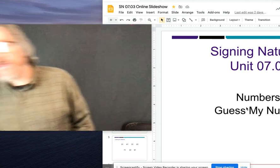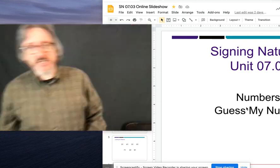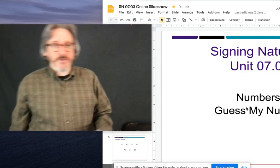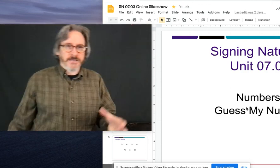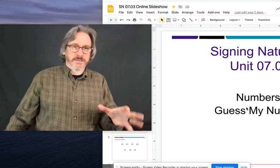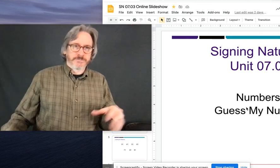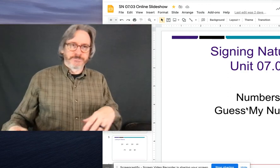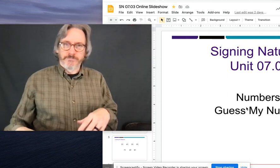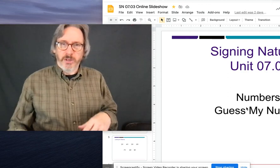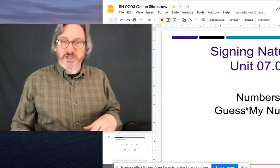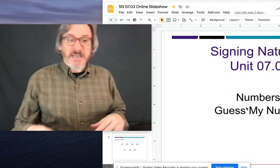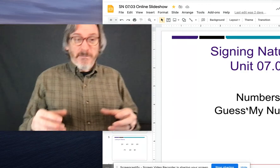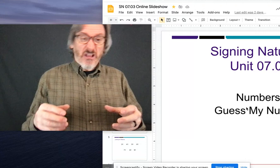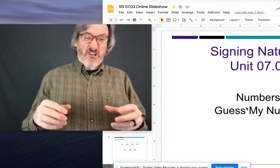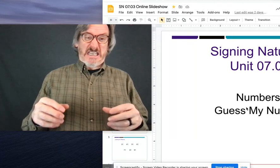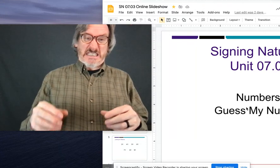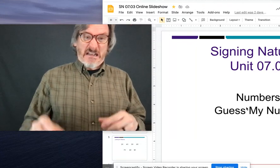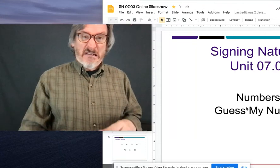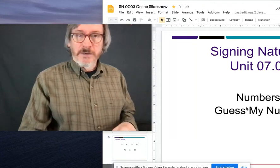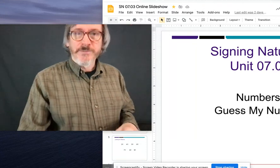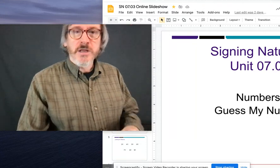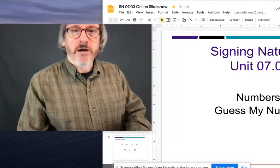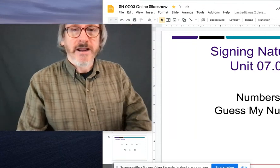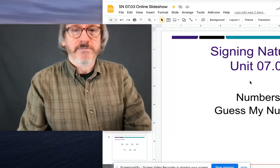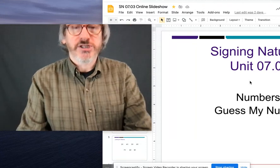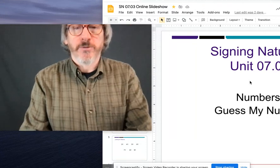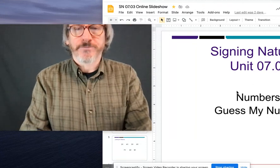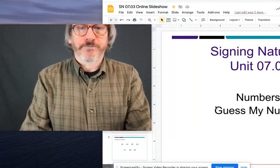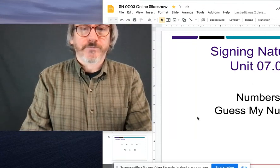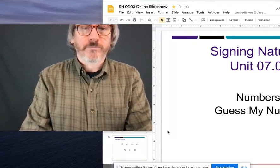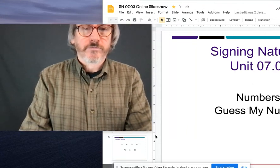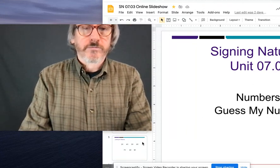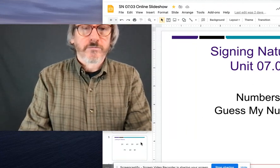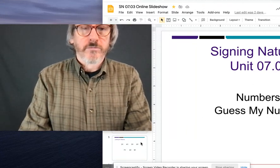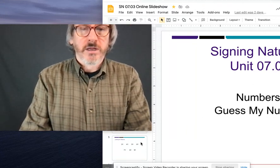And then sweetened and milked. All right, so